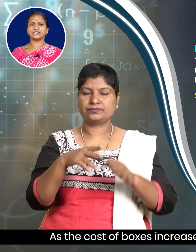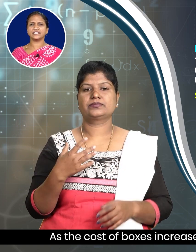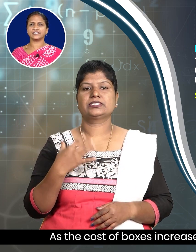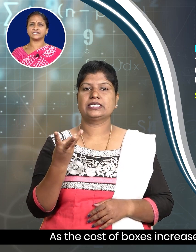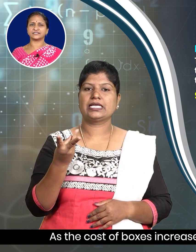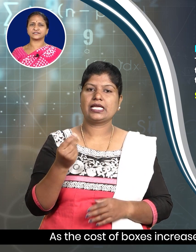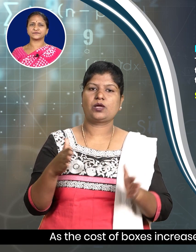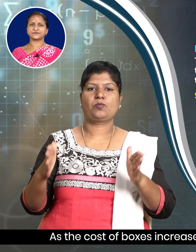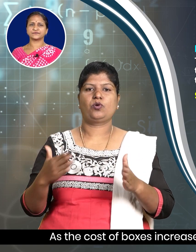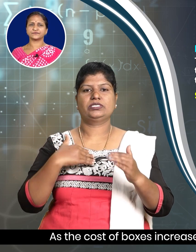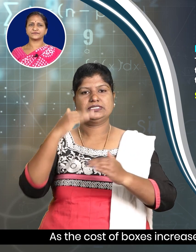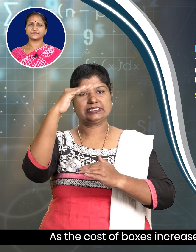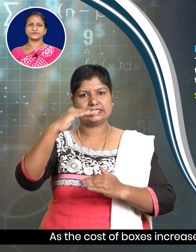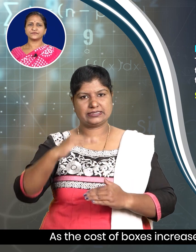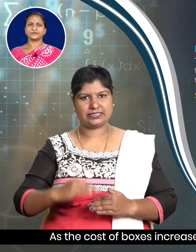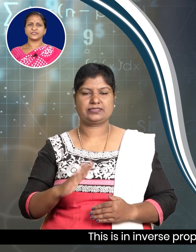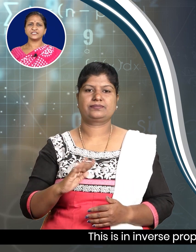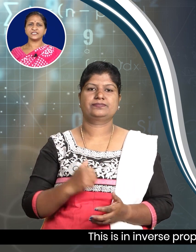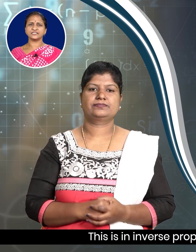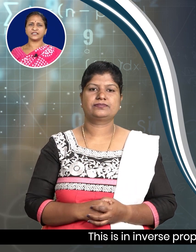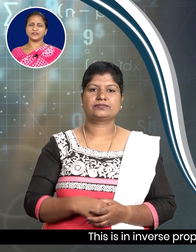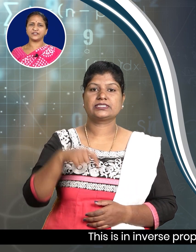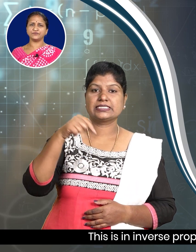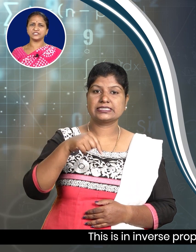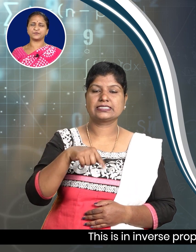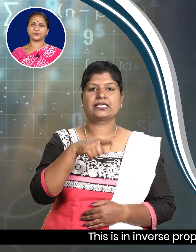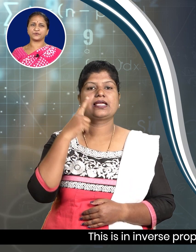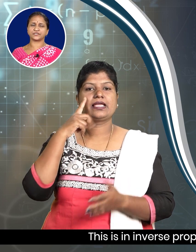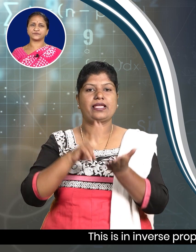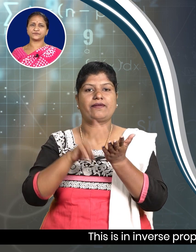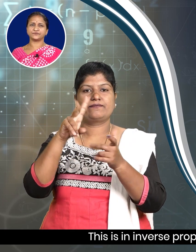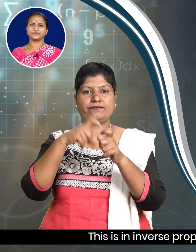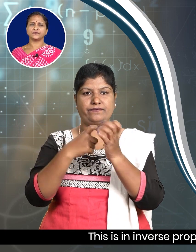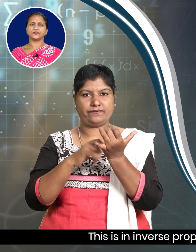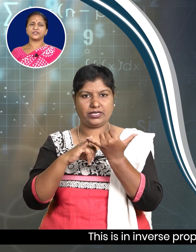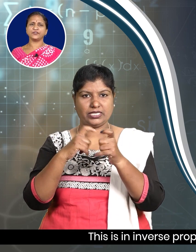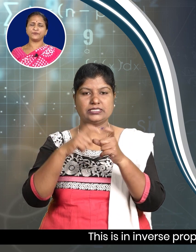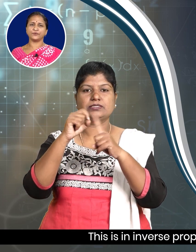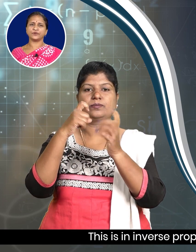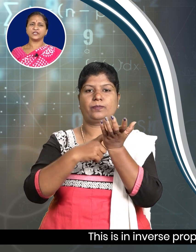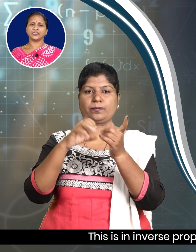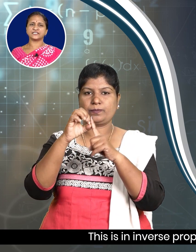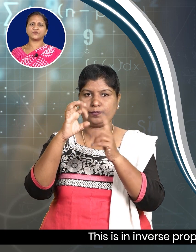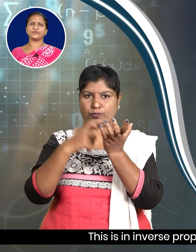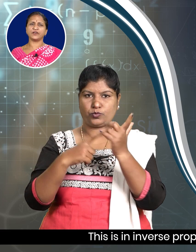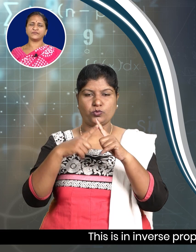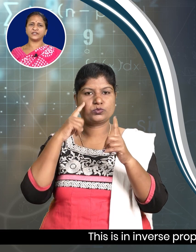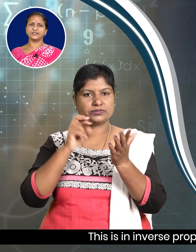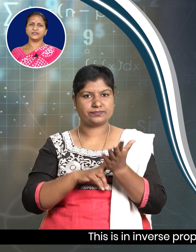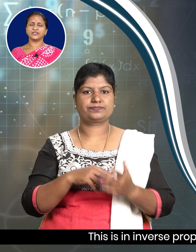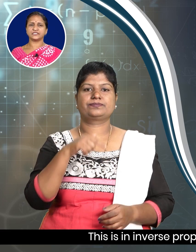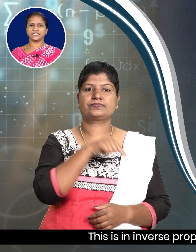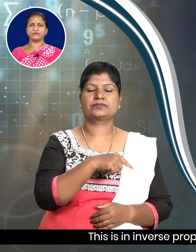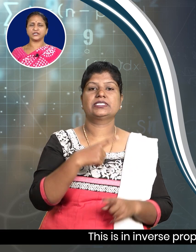boxes decreases. This is in inverse proportion. Therefore, x1